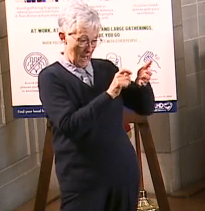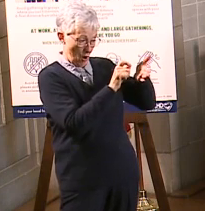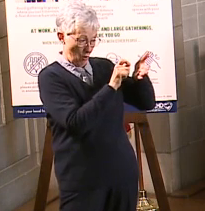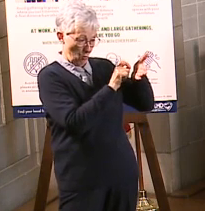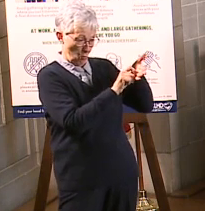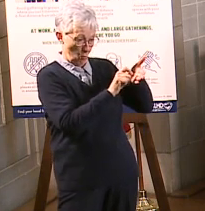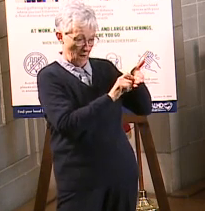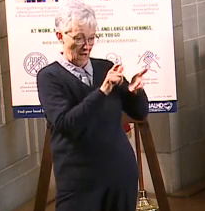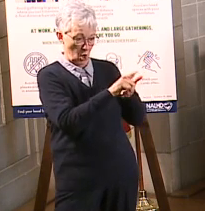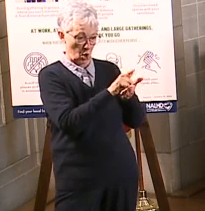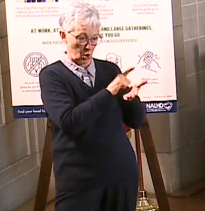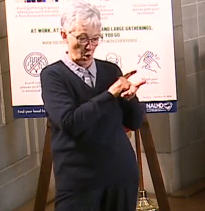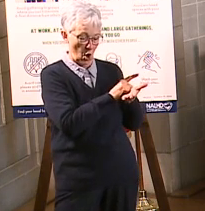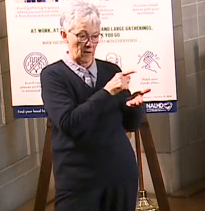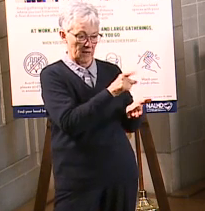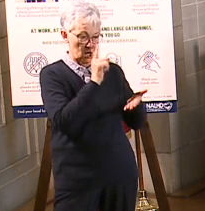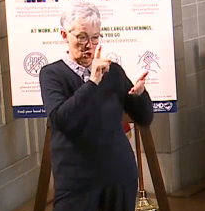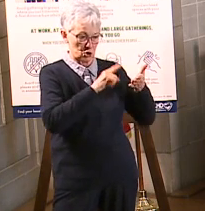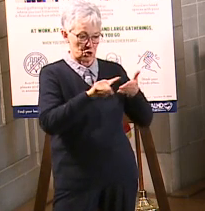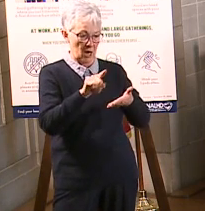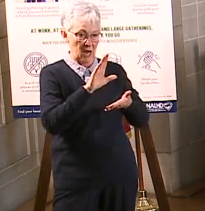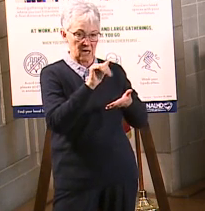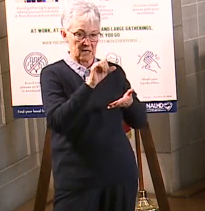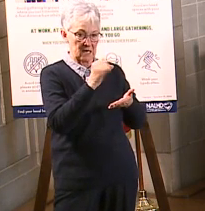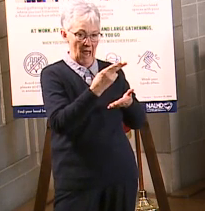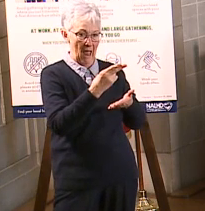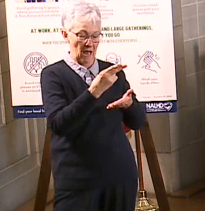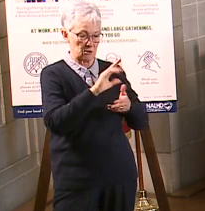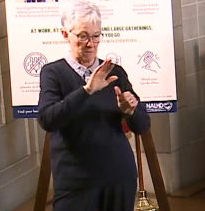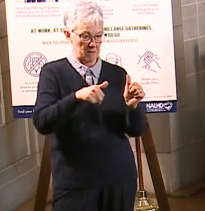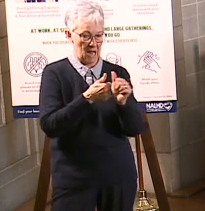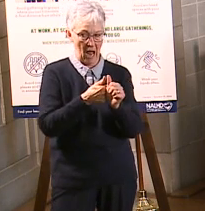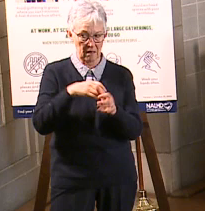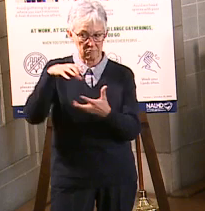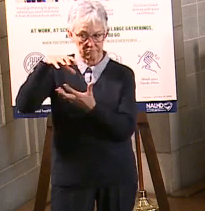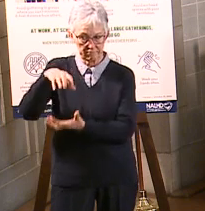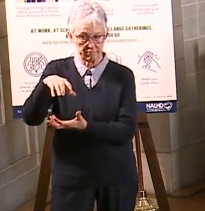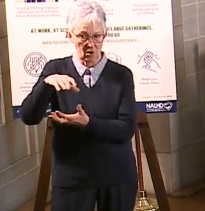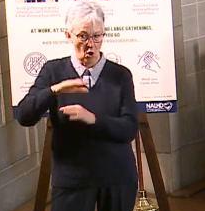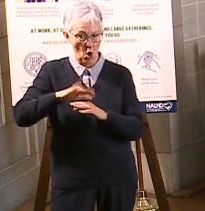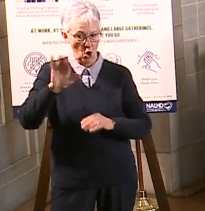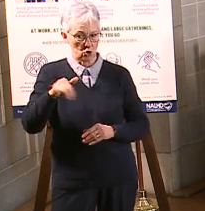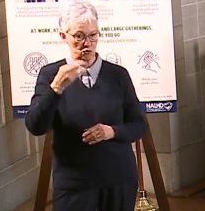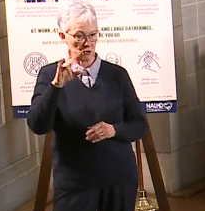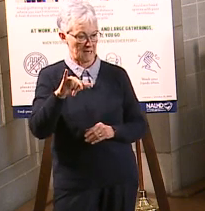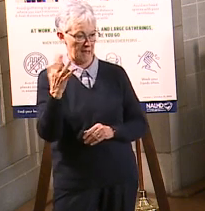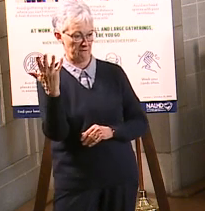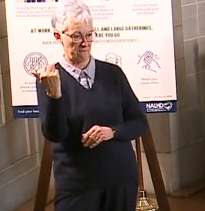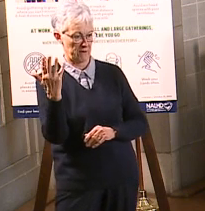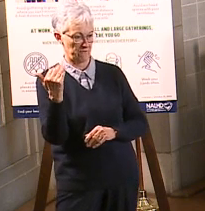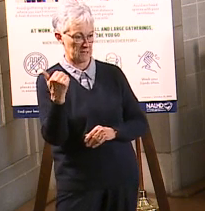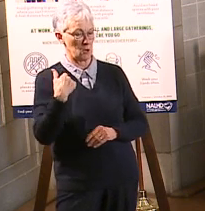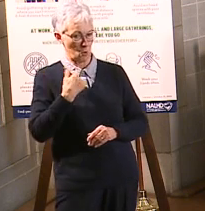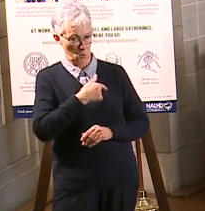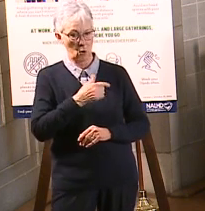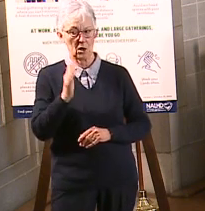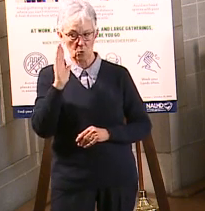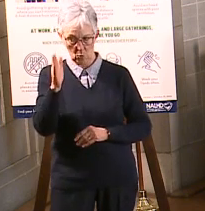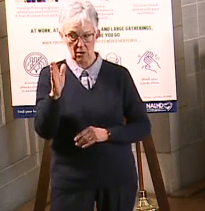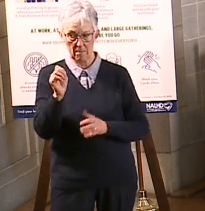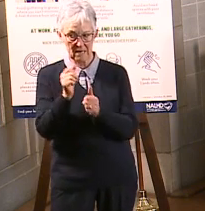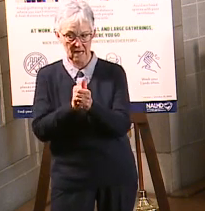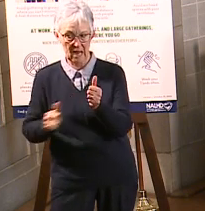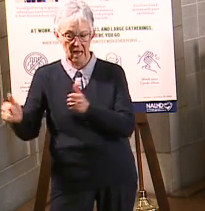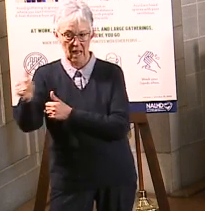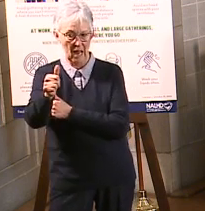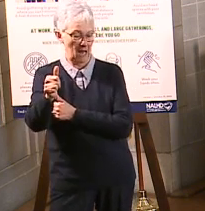the reserves, what the cash reserves were at on July 15th, we would be well in excess of that threshold to provide additional property tax relief. So what we're doing